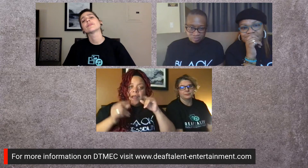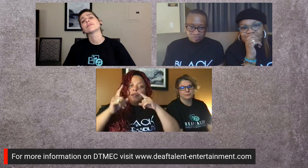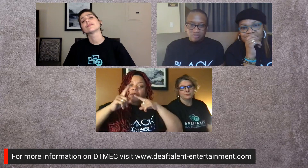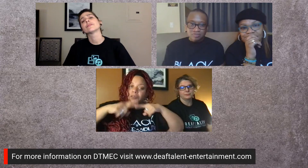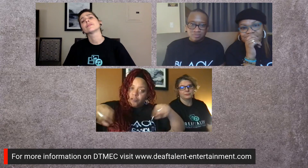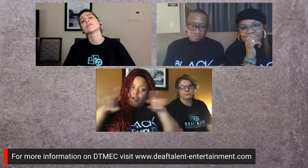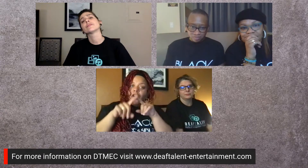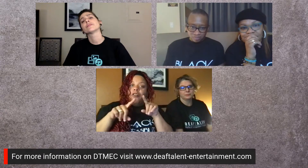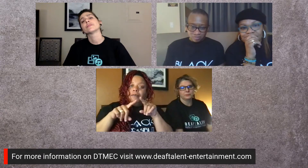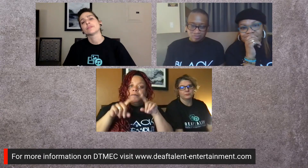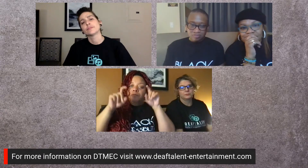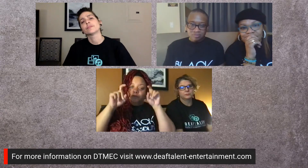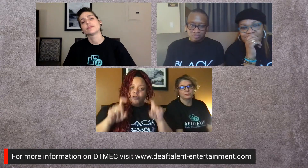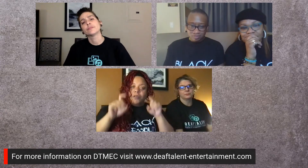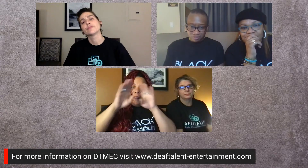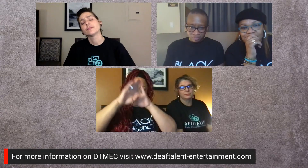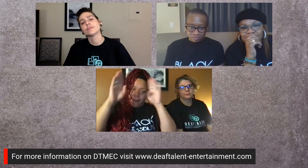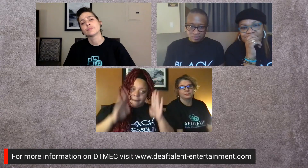And this is just proof